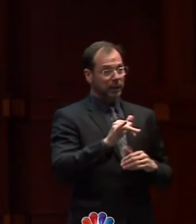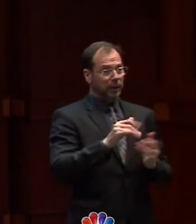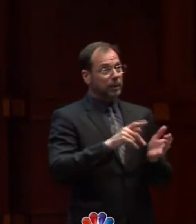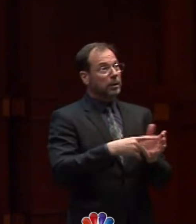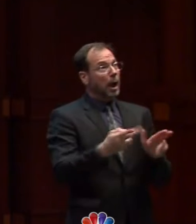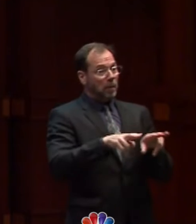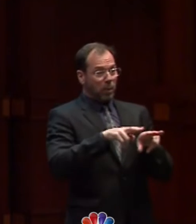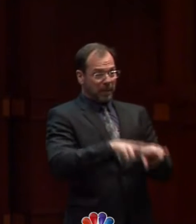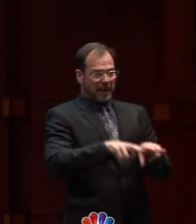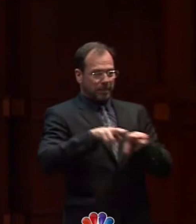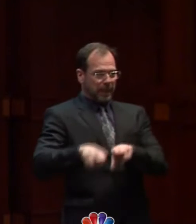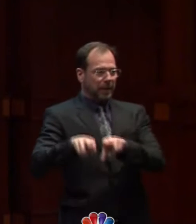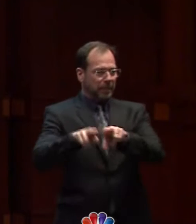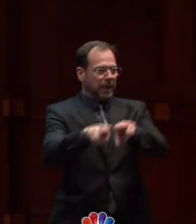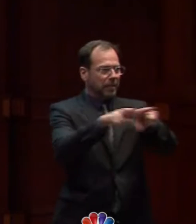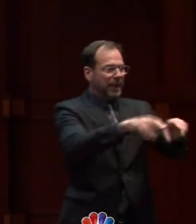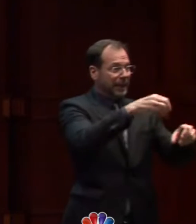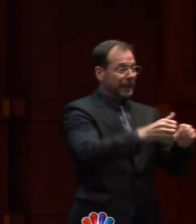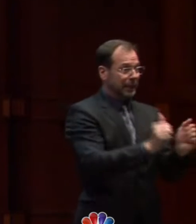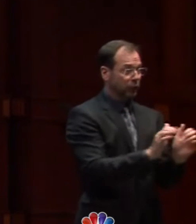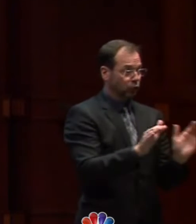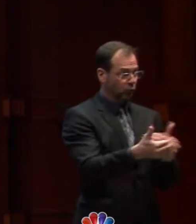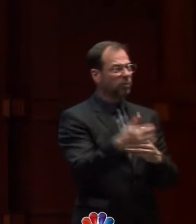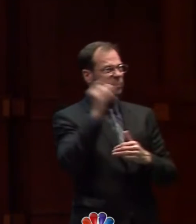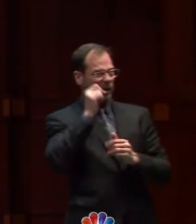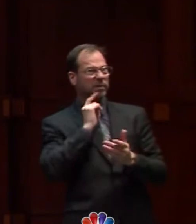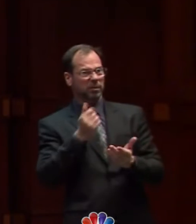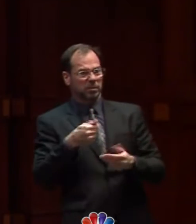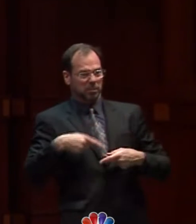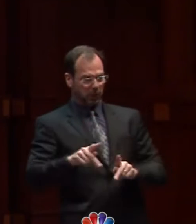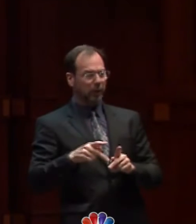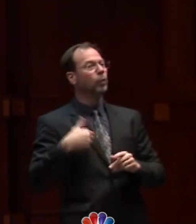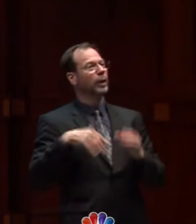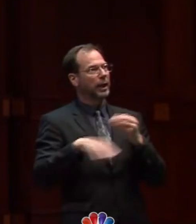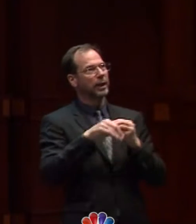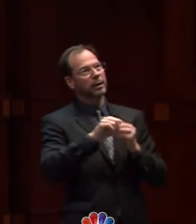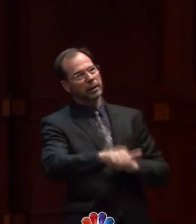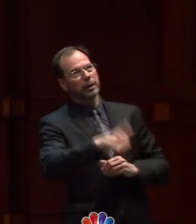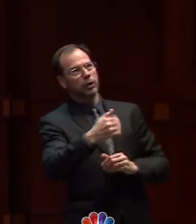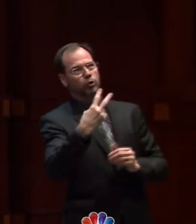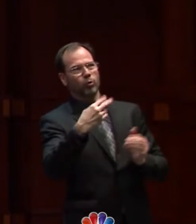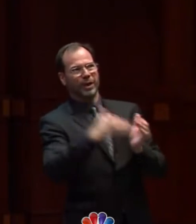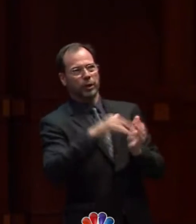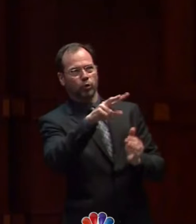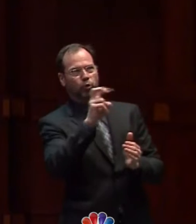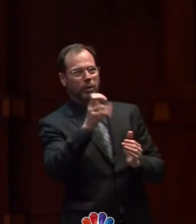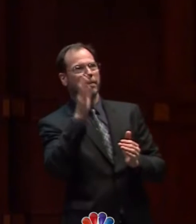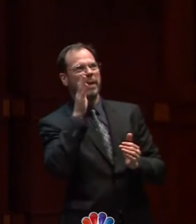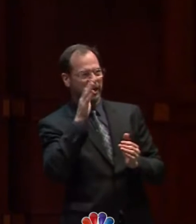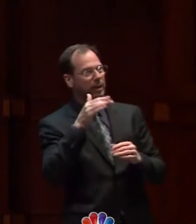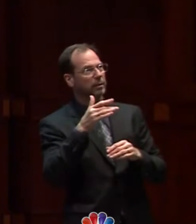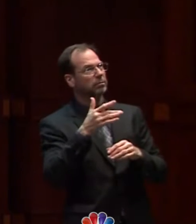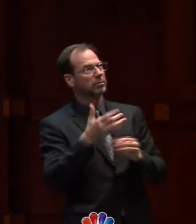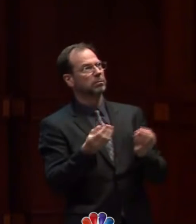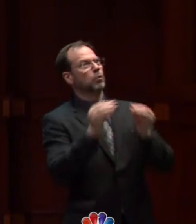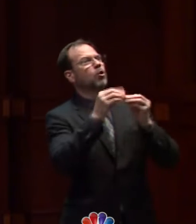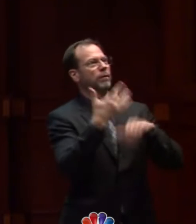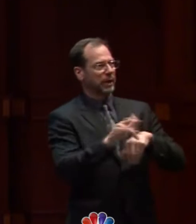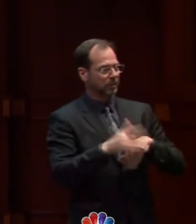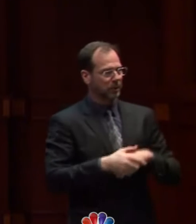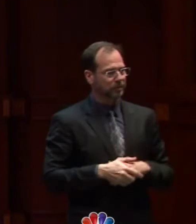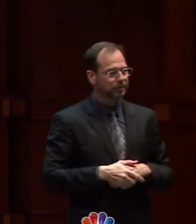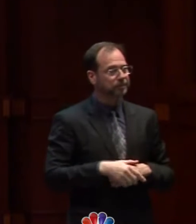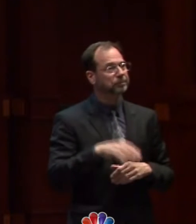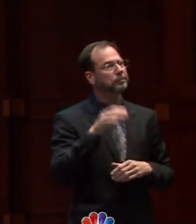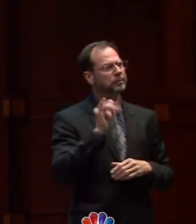the waiver that the governor granted, we can add another 2,200 beds in that area. So you're looking